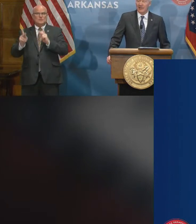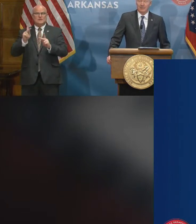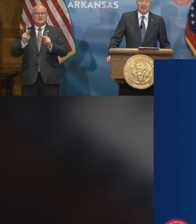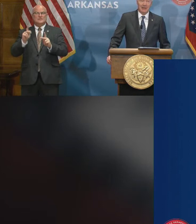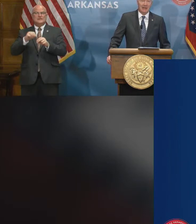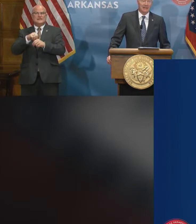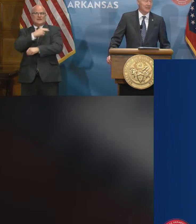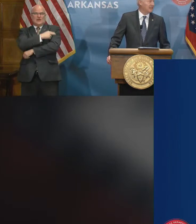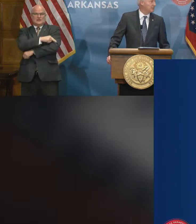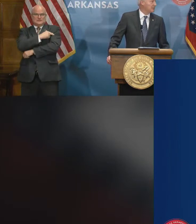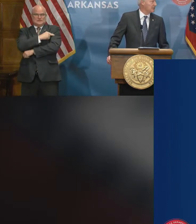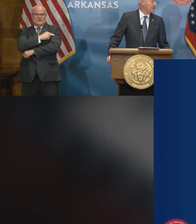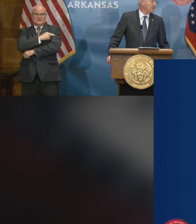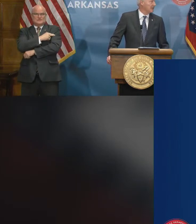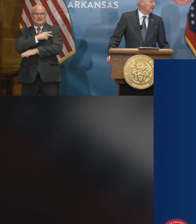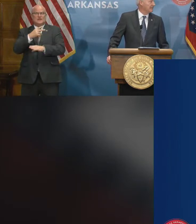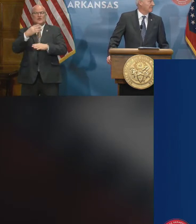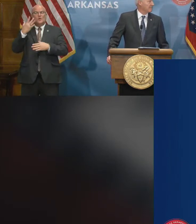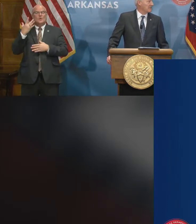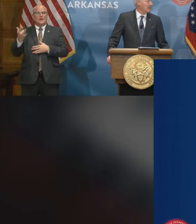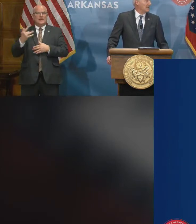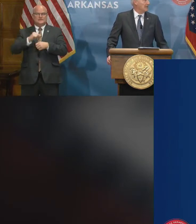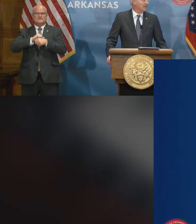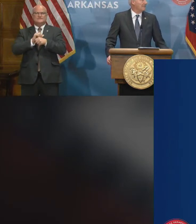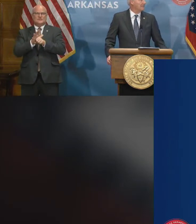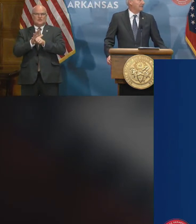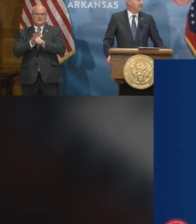Arkansans that are hospitalized as a result of